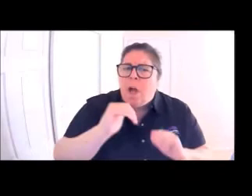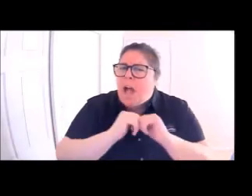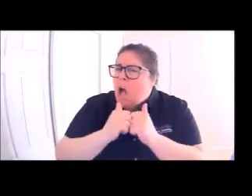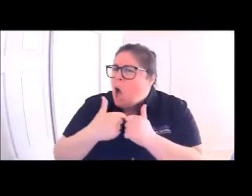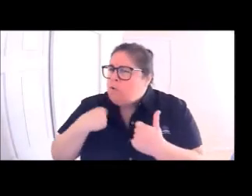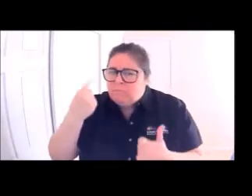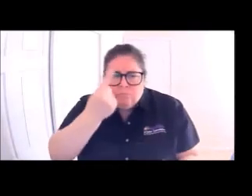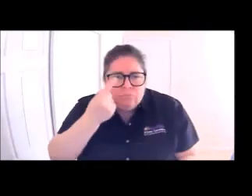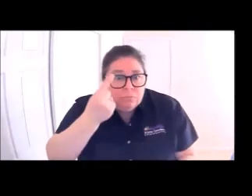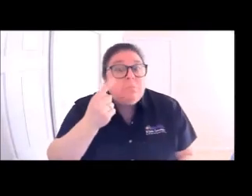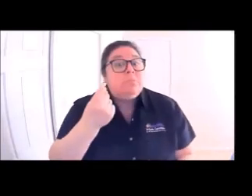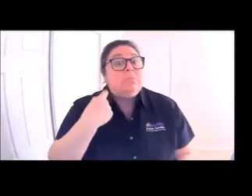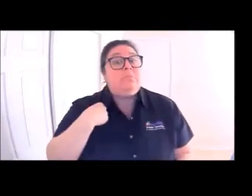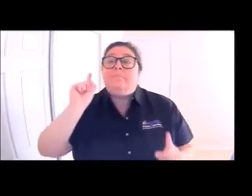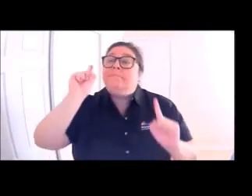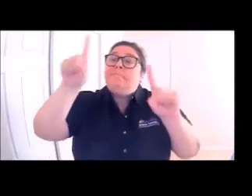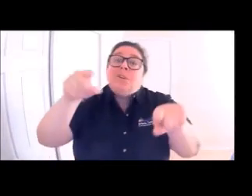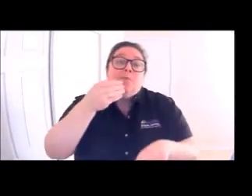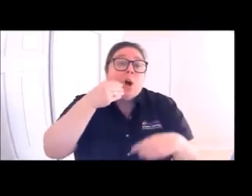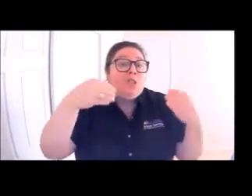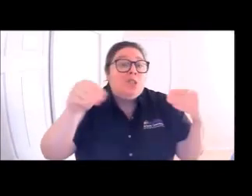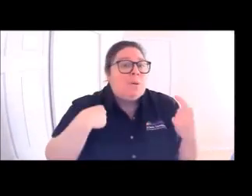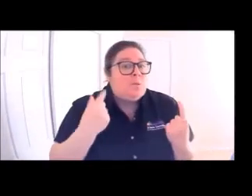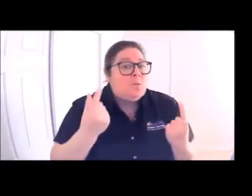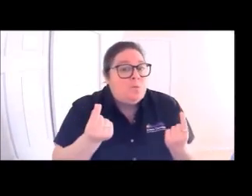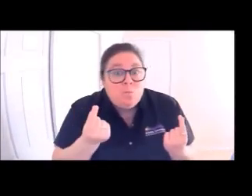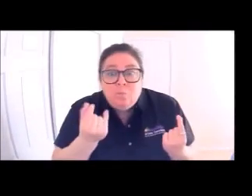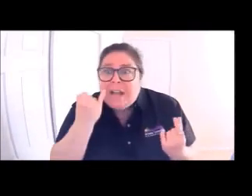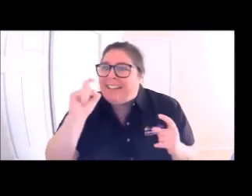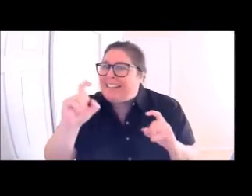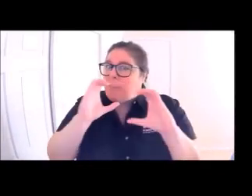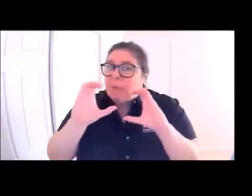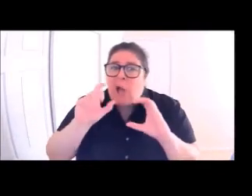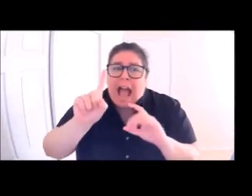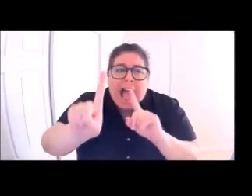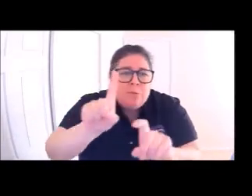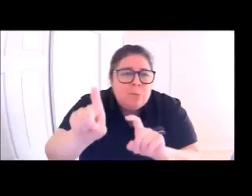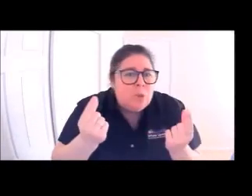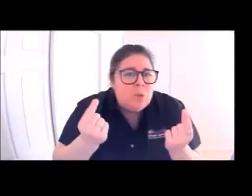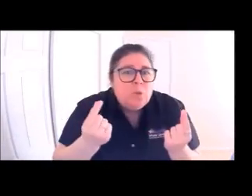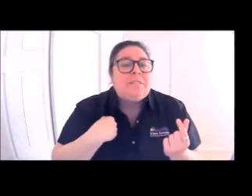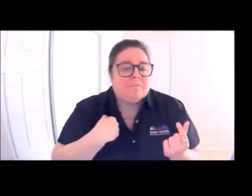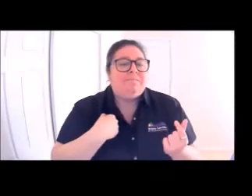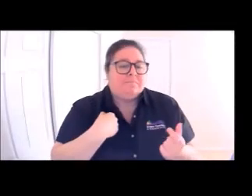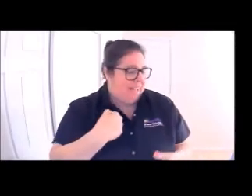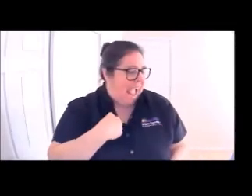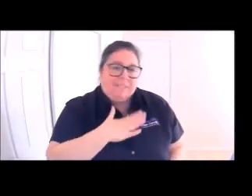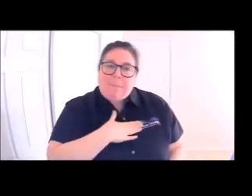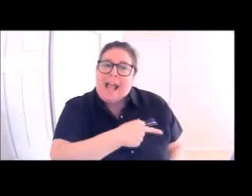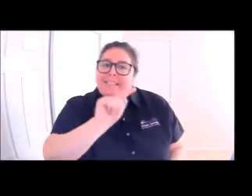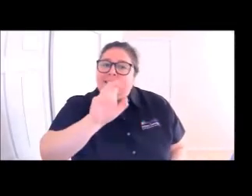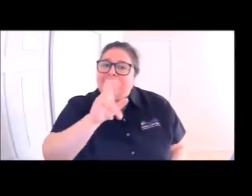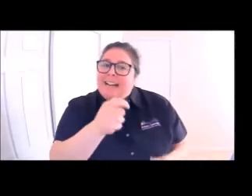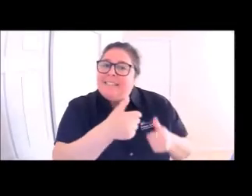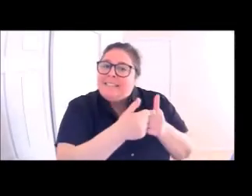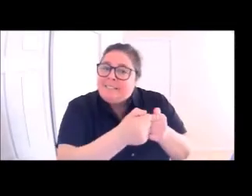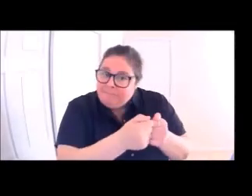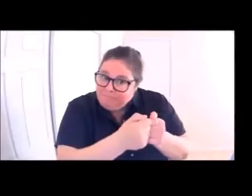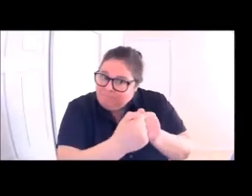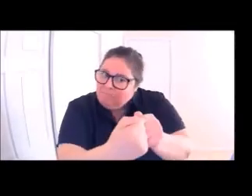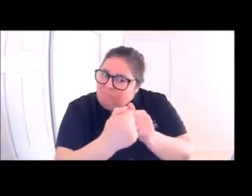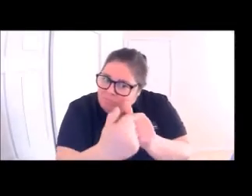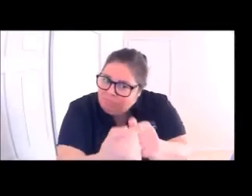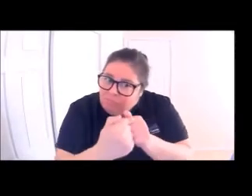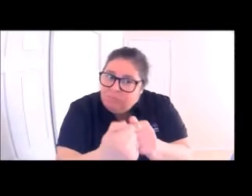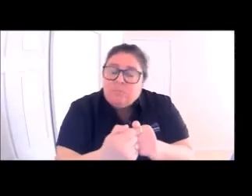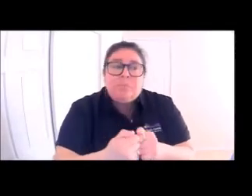How do I communicate every day when I go out? For example, if I go to the grocery store and I have to talk to somebody,